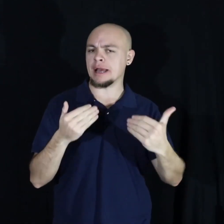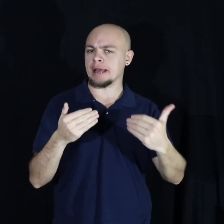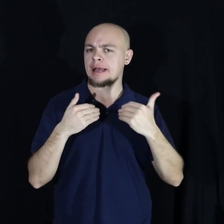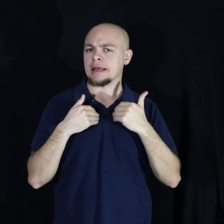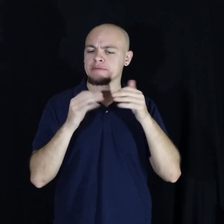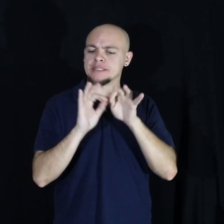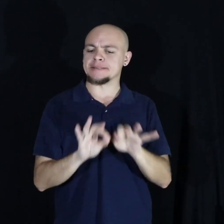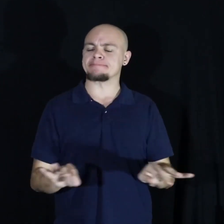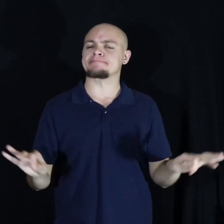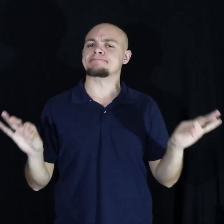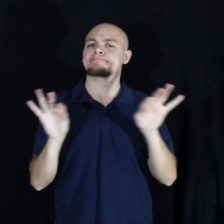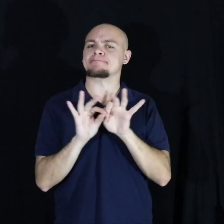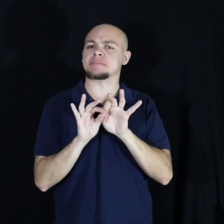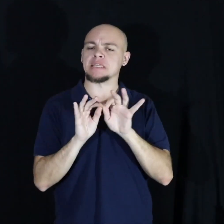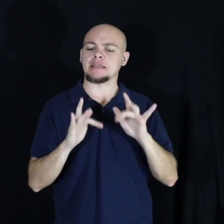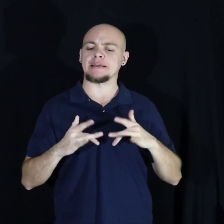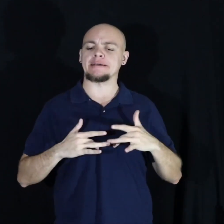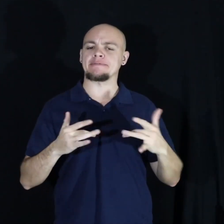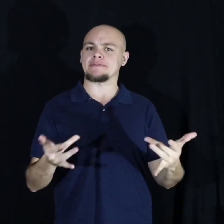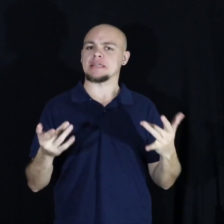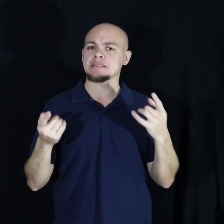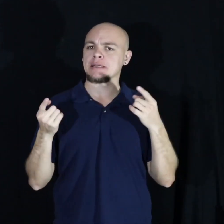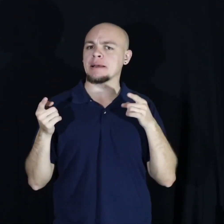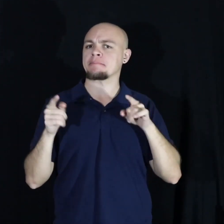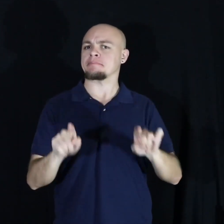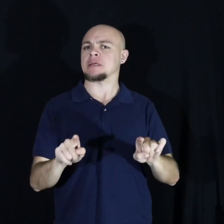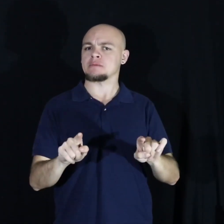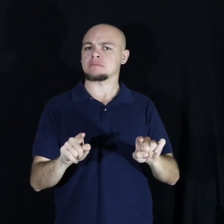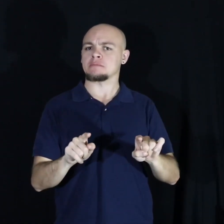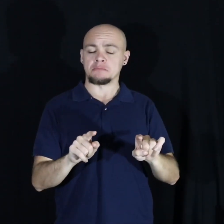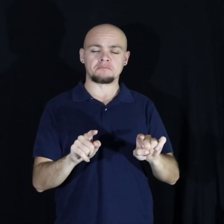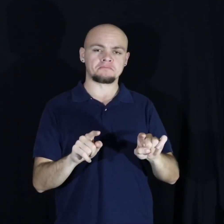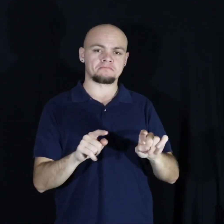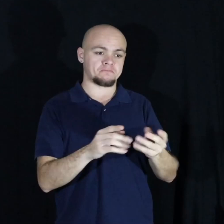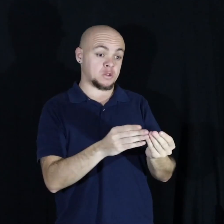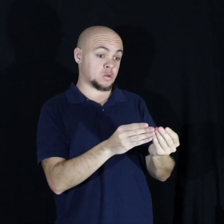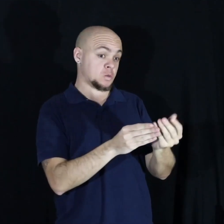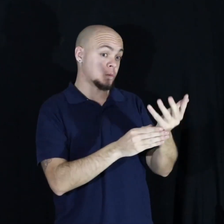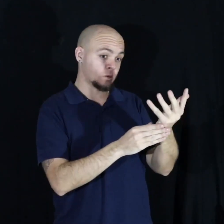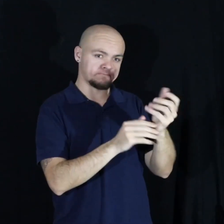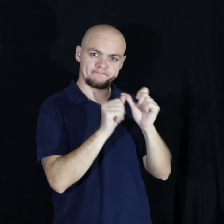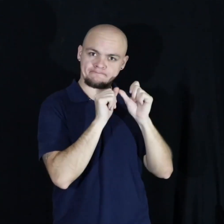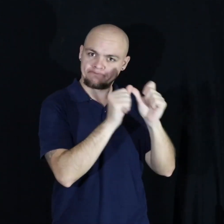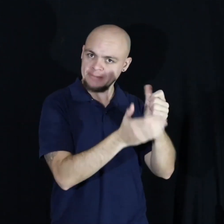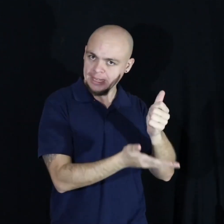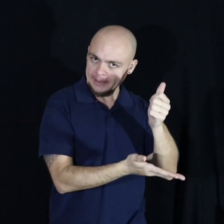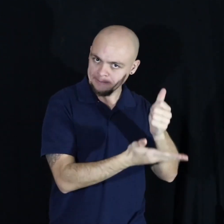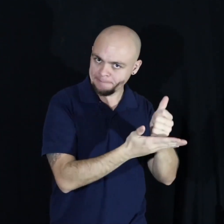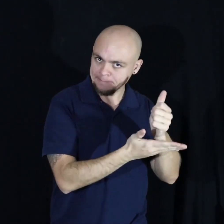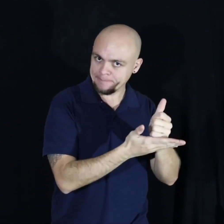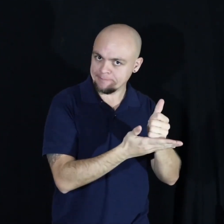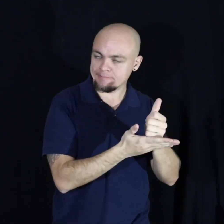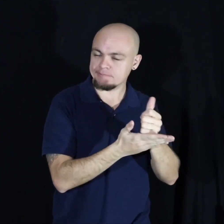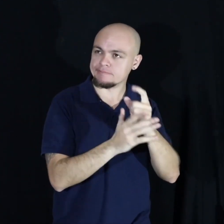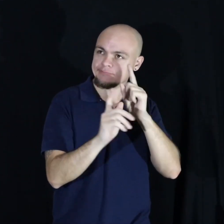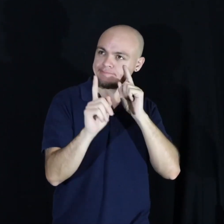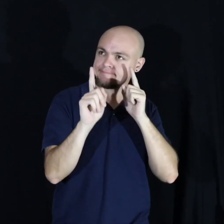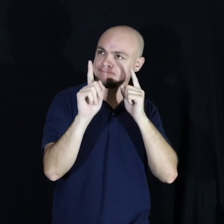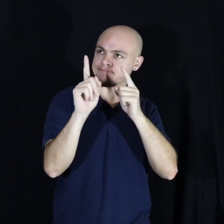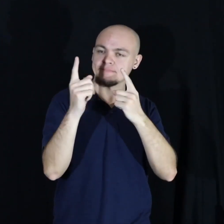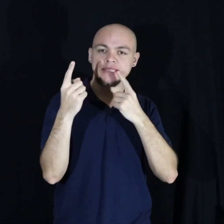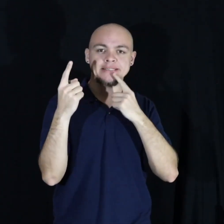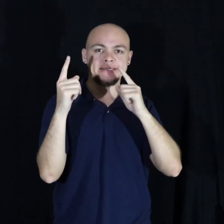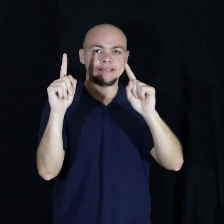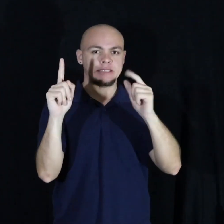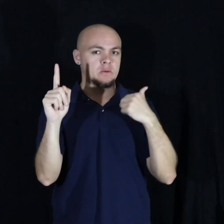significant precipitating events that occur to help us grow and to help us advance toward the success